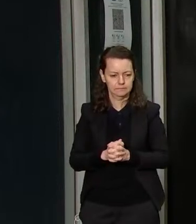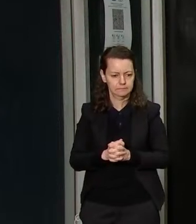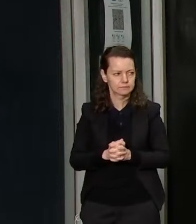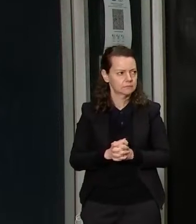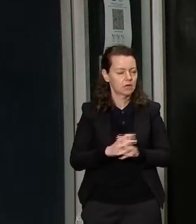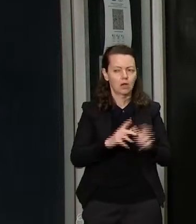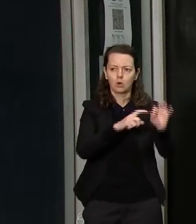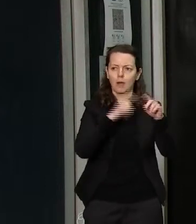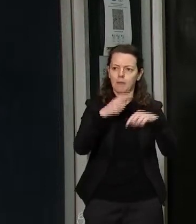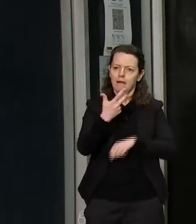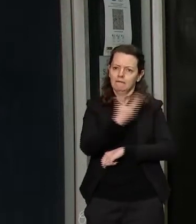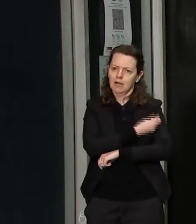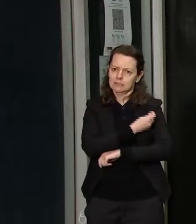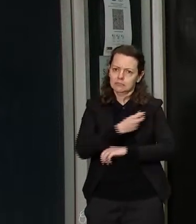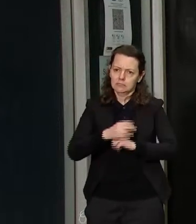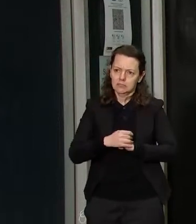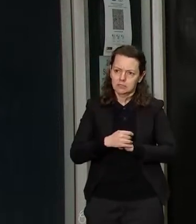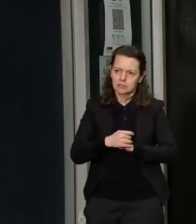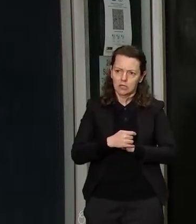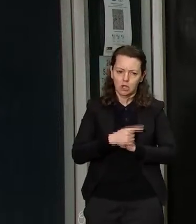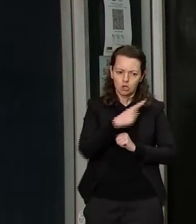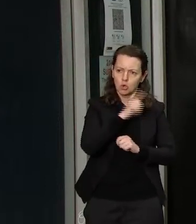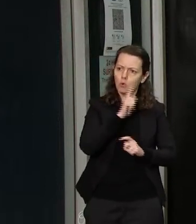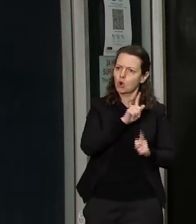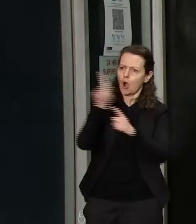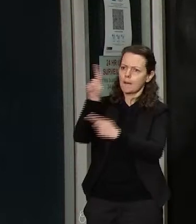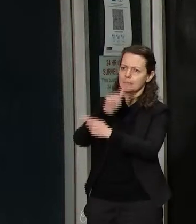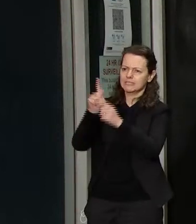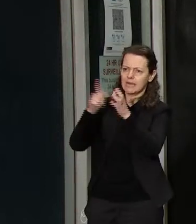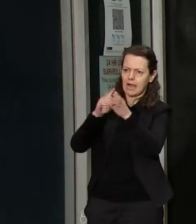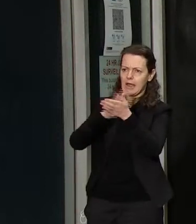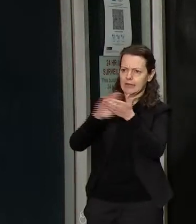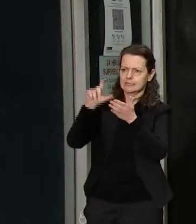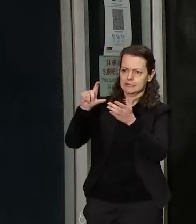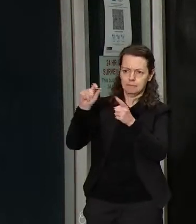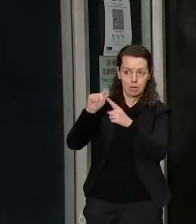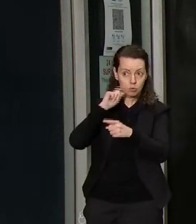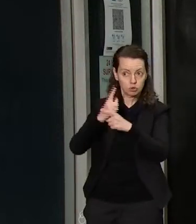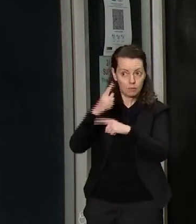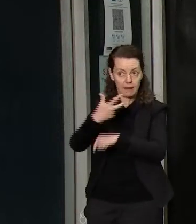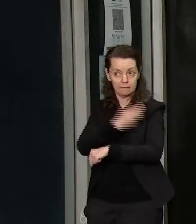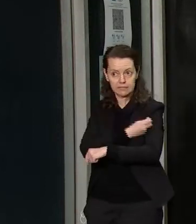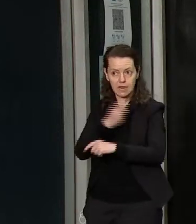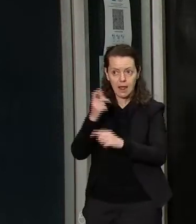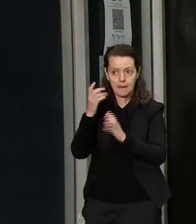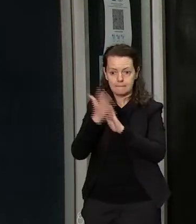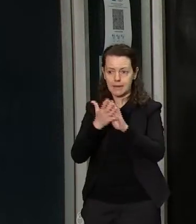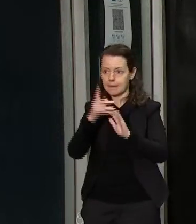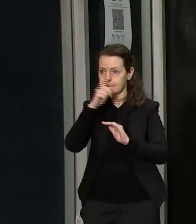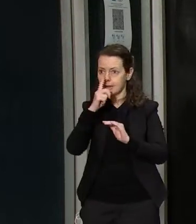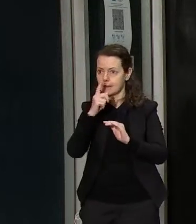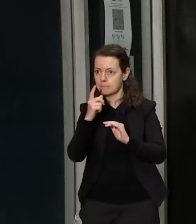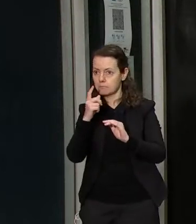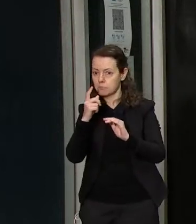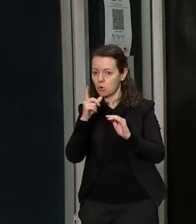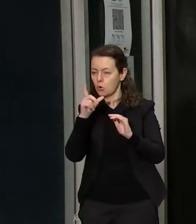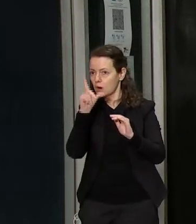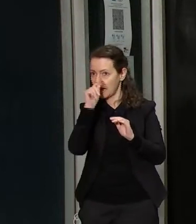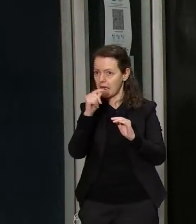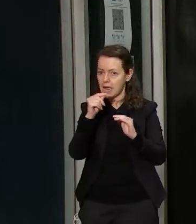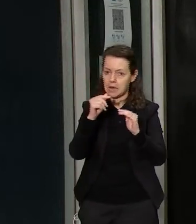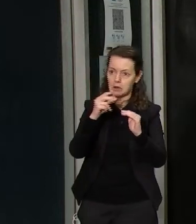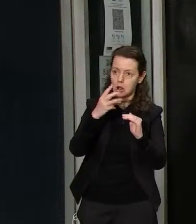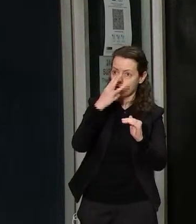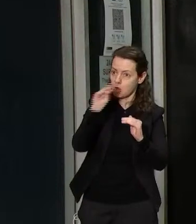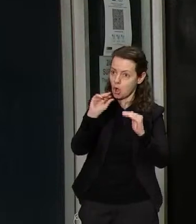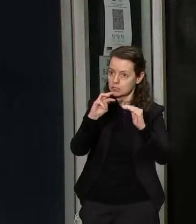vaccines, is there going to be any discussion in AHPPC, or do you have a view on whether eligibility ages can be changed? For